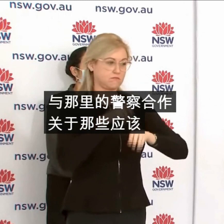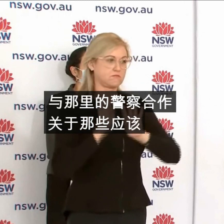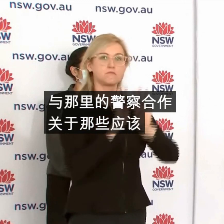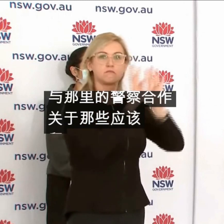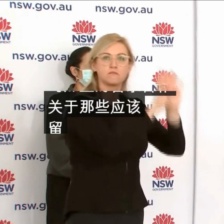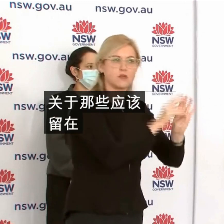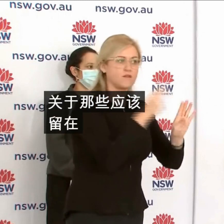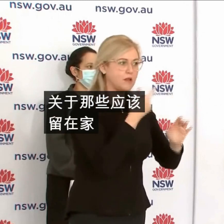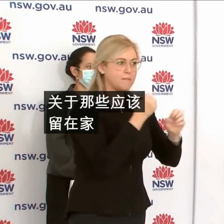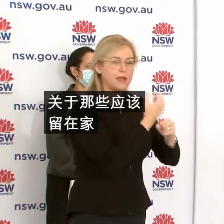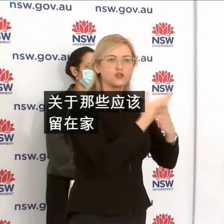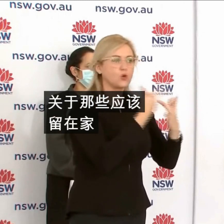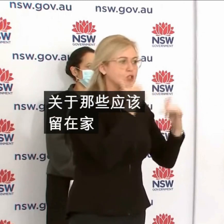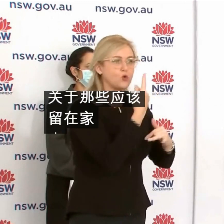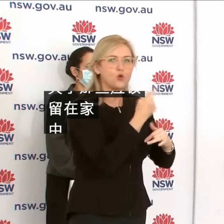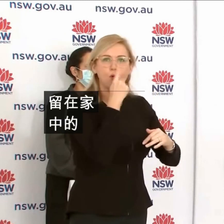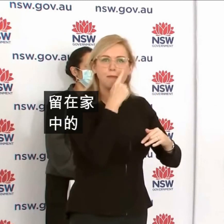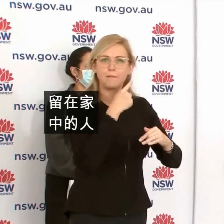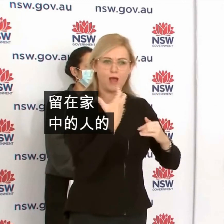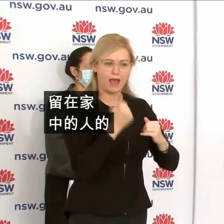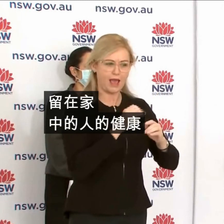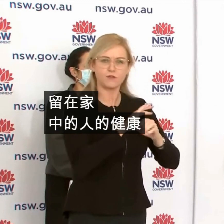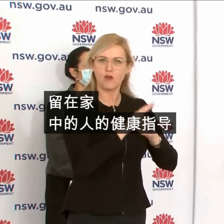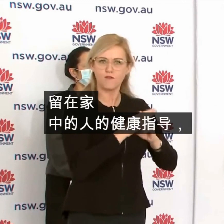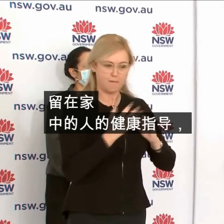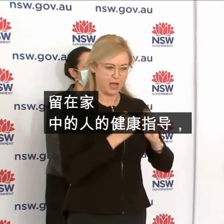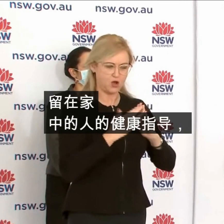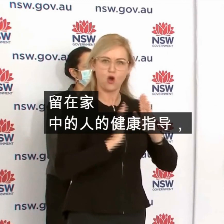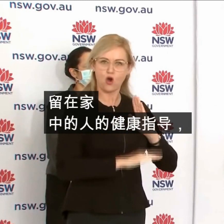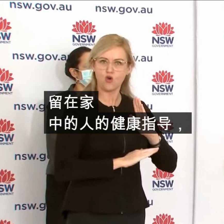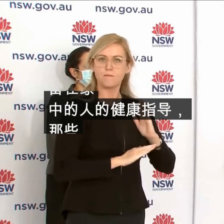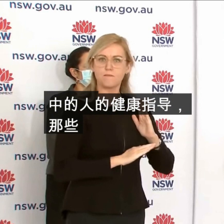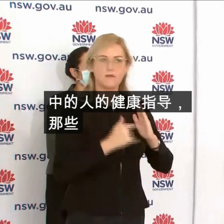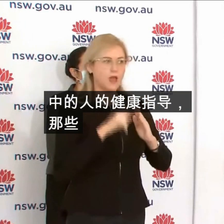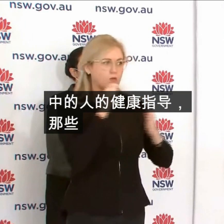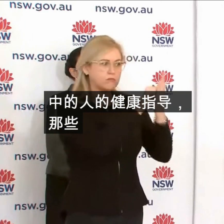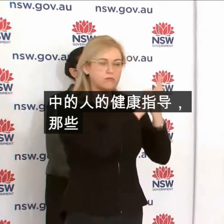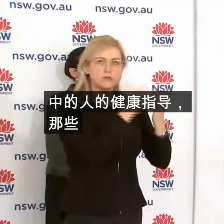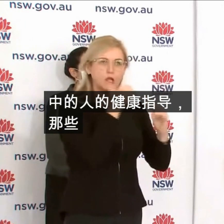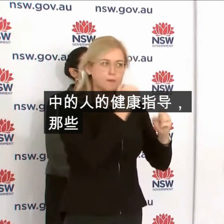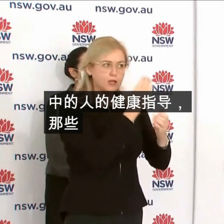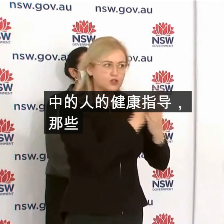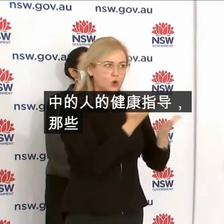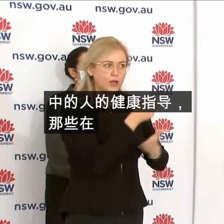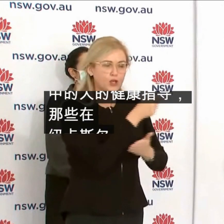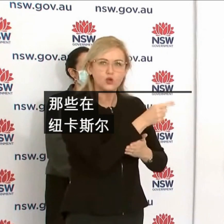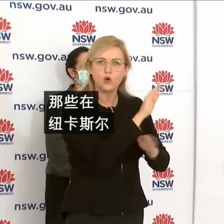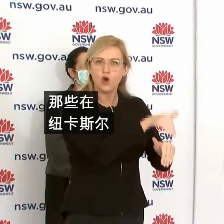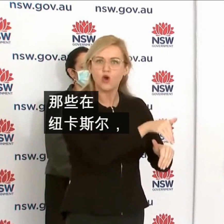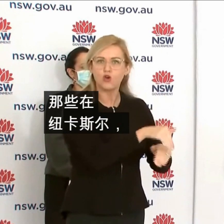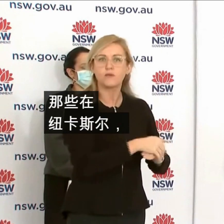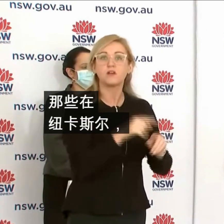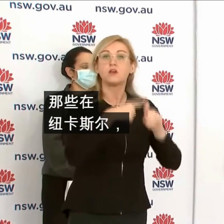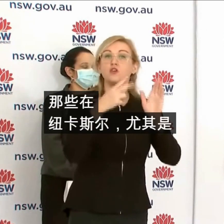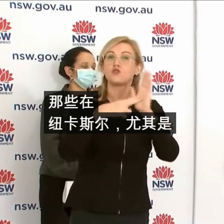should be staying at home in terms of the directions by health. Those ADF arrangements at